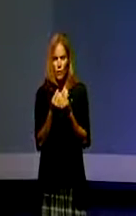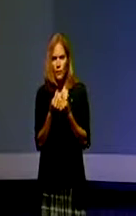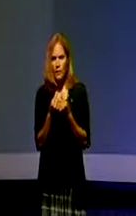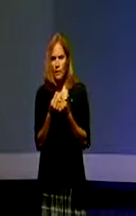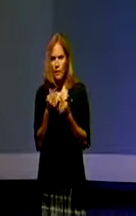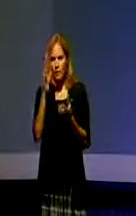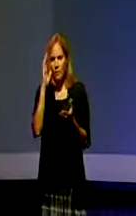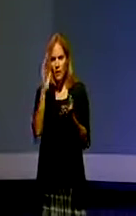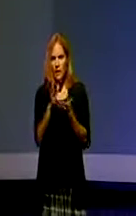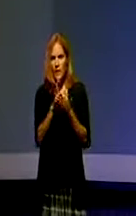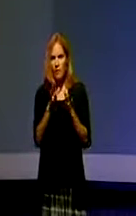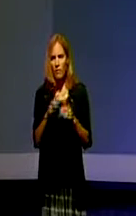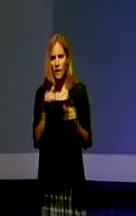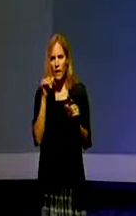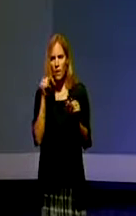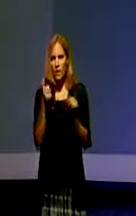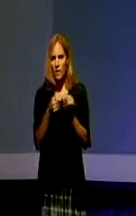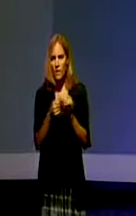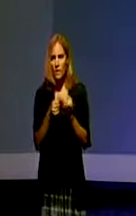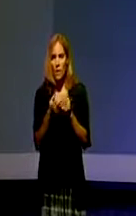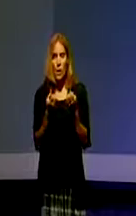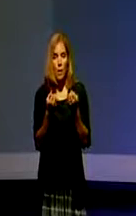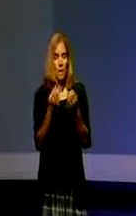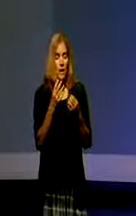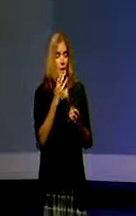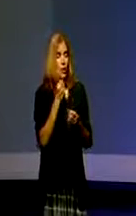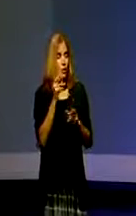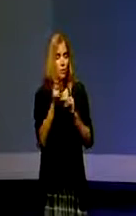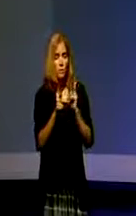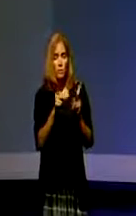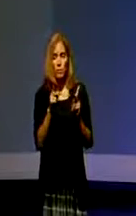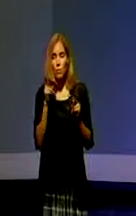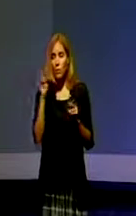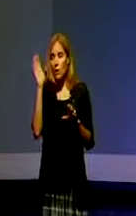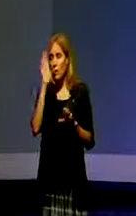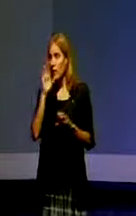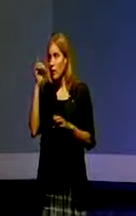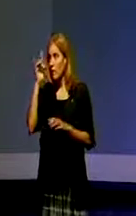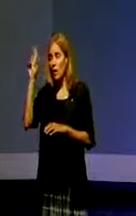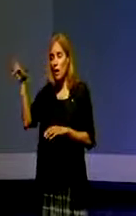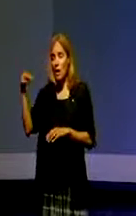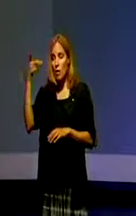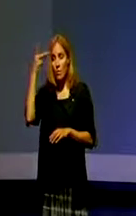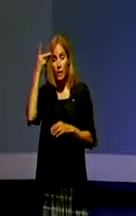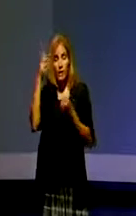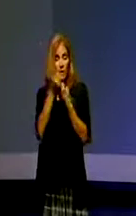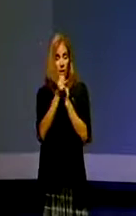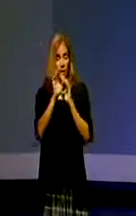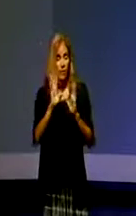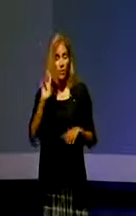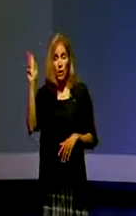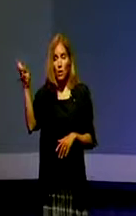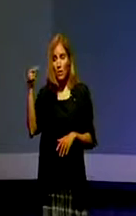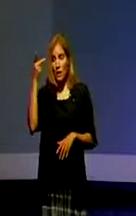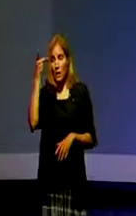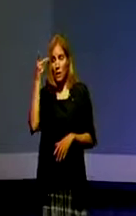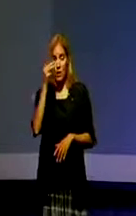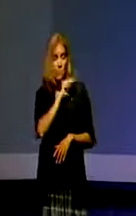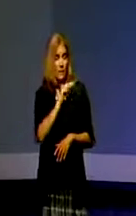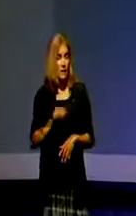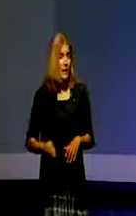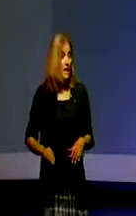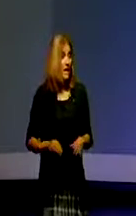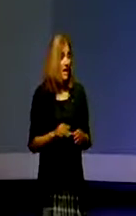of believers. And remember, many of the Jewish people were looking for a political savior or a political Messiah. Even